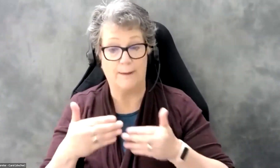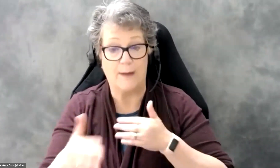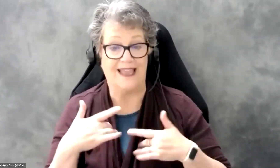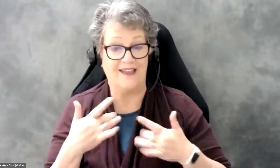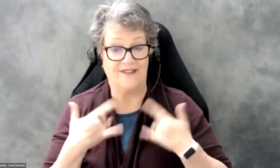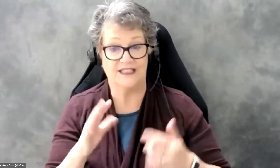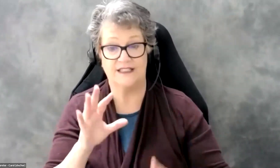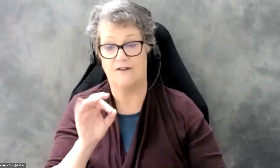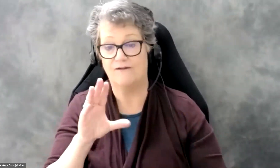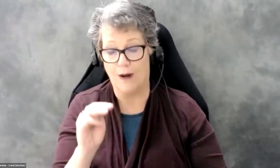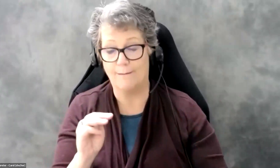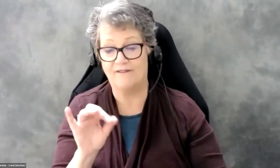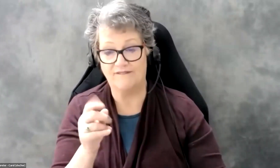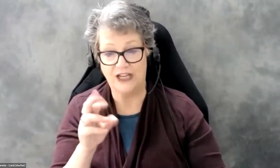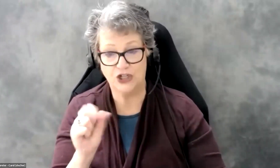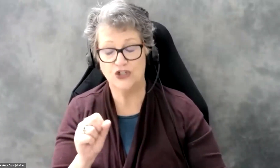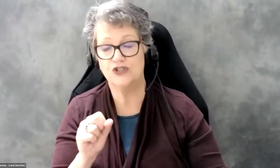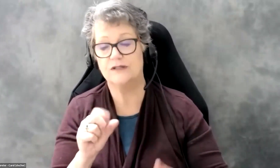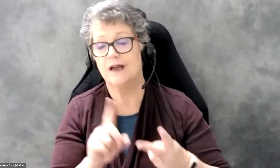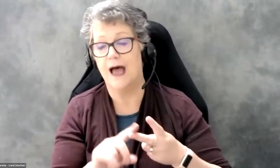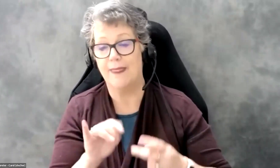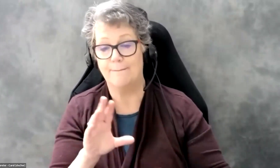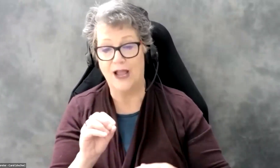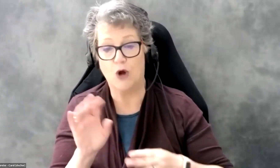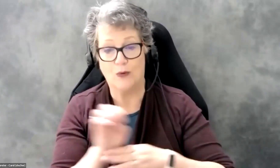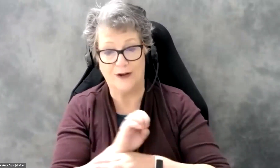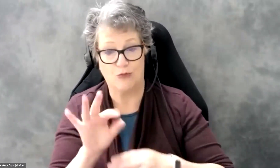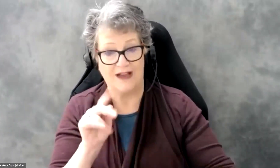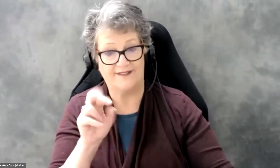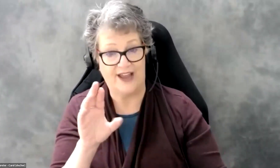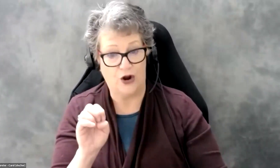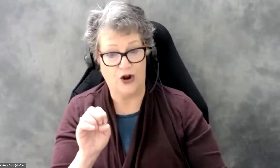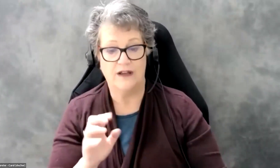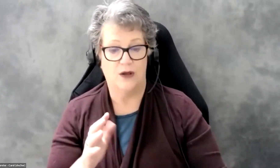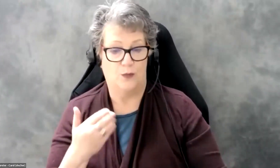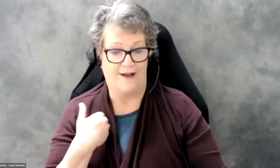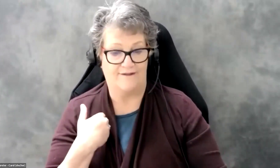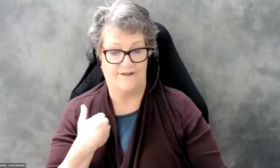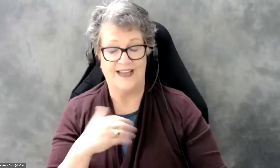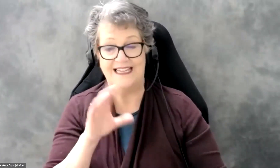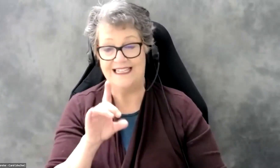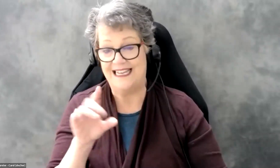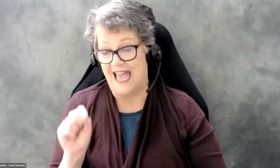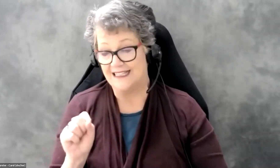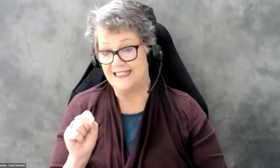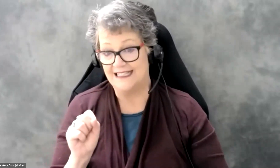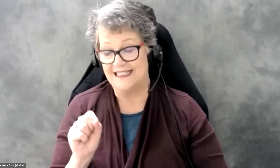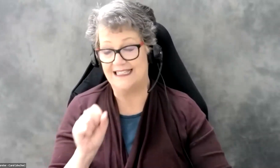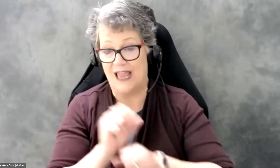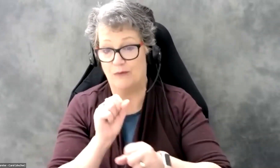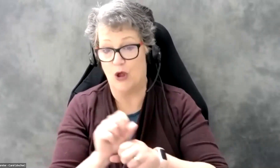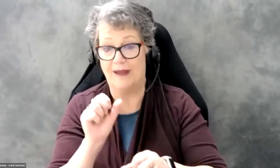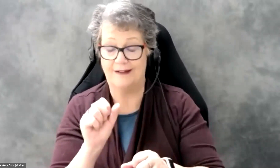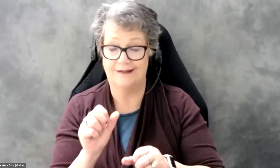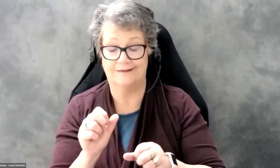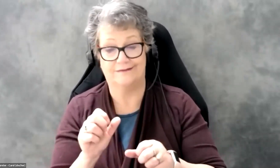vendor forums. We have the upcoming Micro Enterprise Fair. We have the DDS employment work group that's